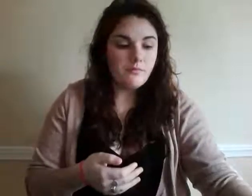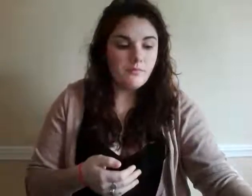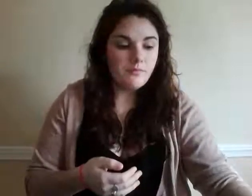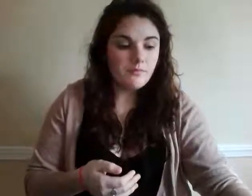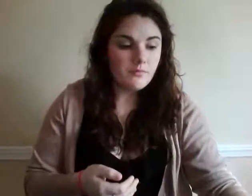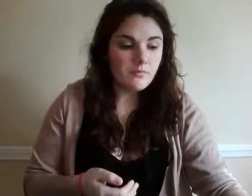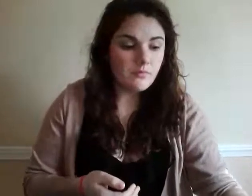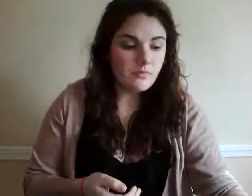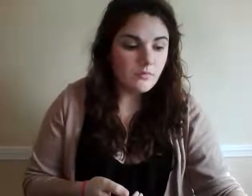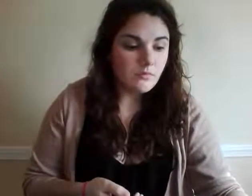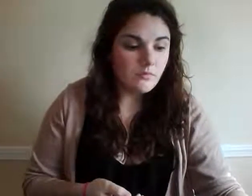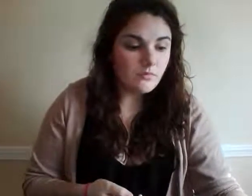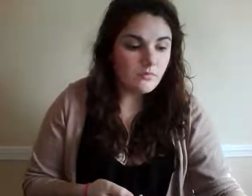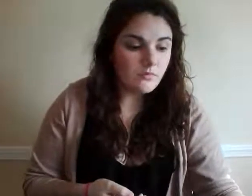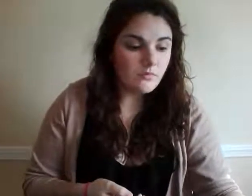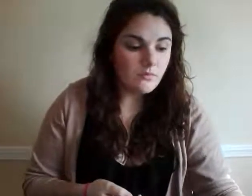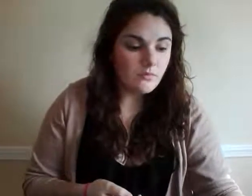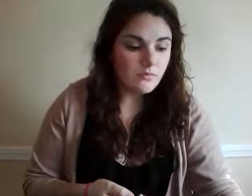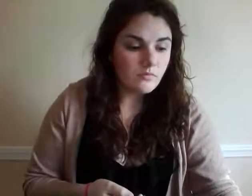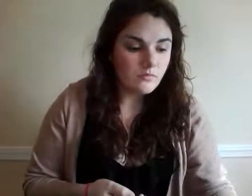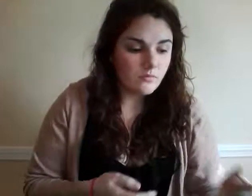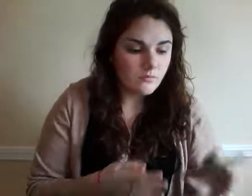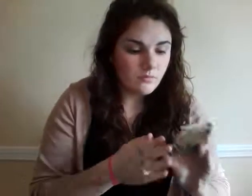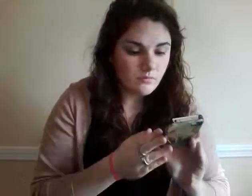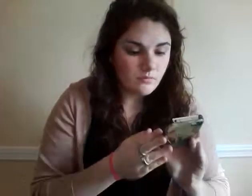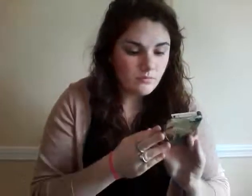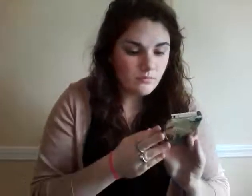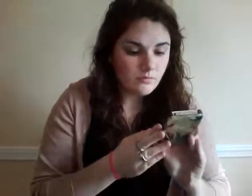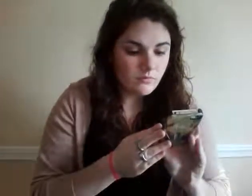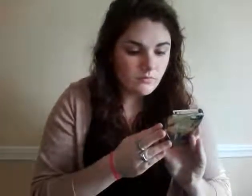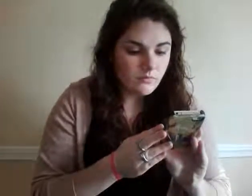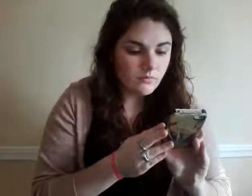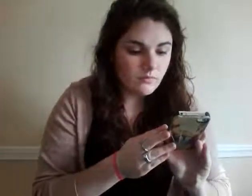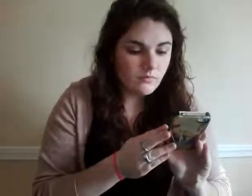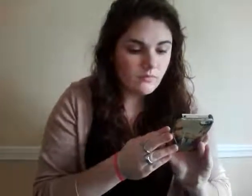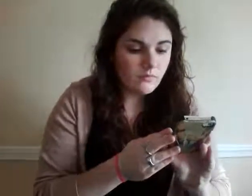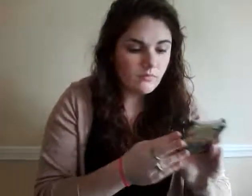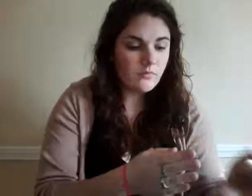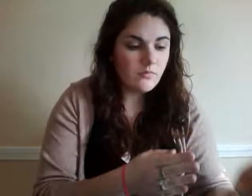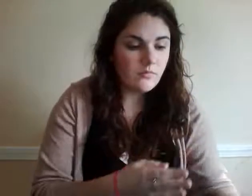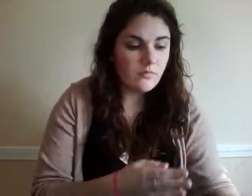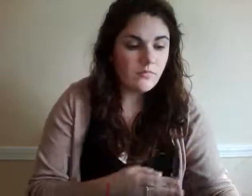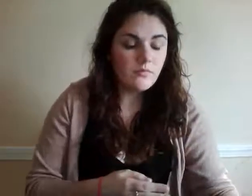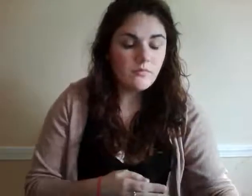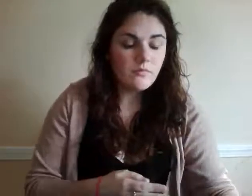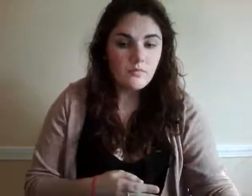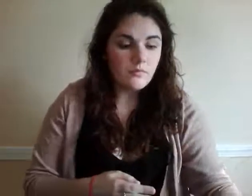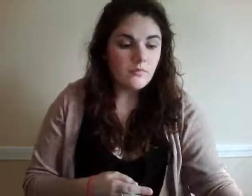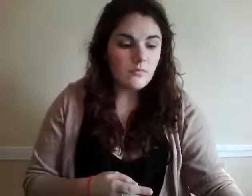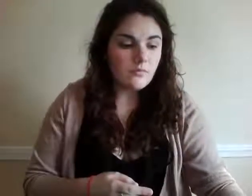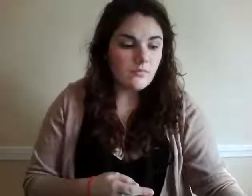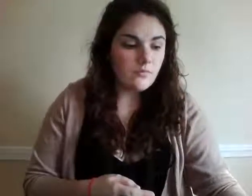I'm Reed's dad and also the designated note taker too. I'm Gail Frisetta, Reed's mom.